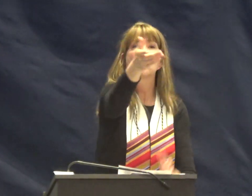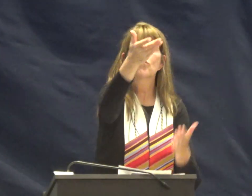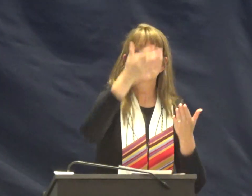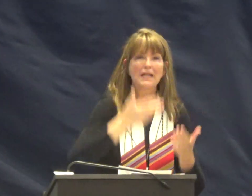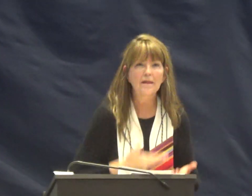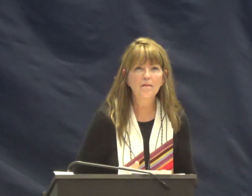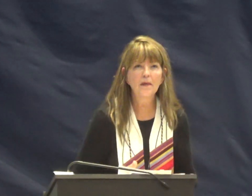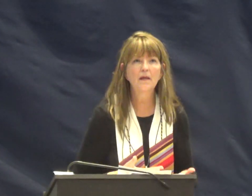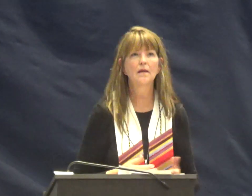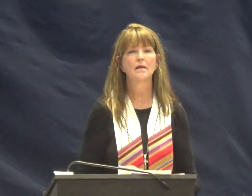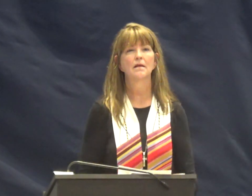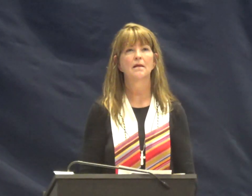box up, please?